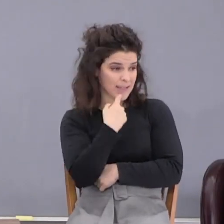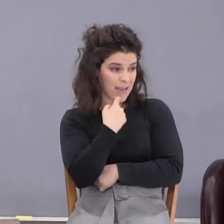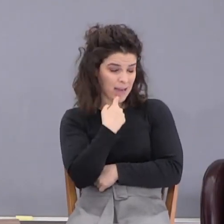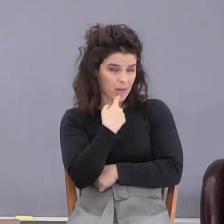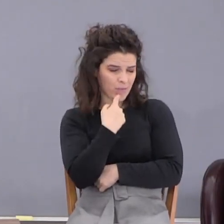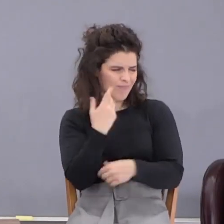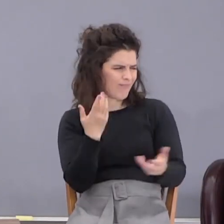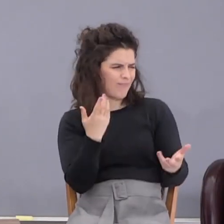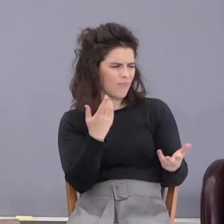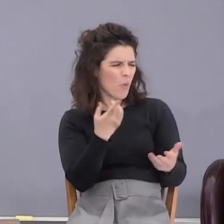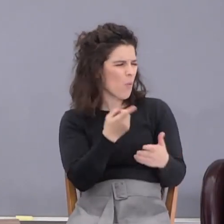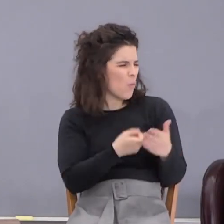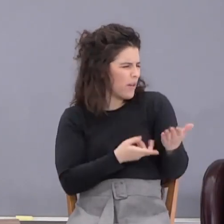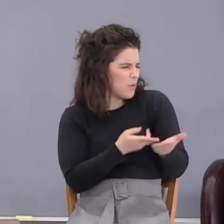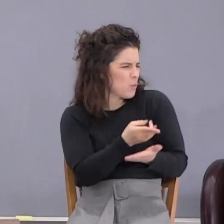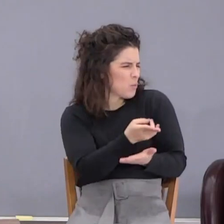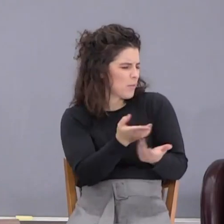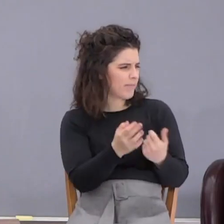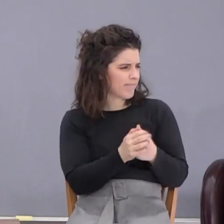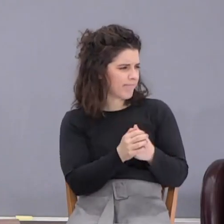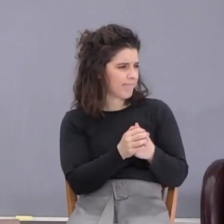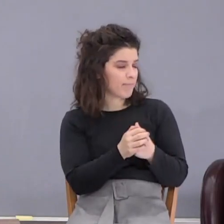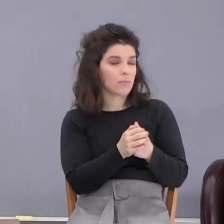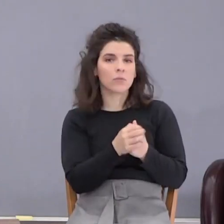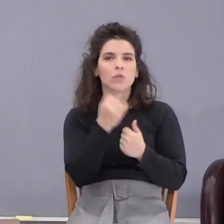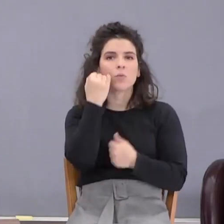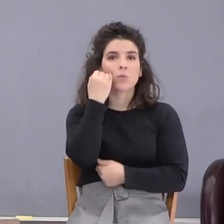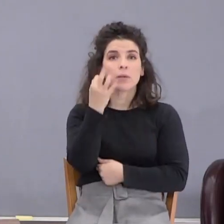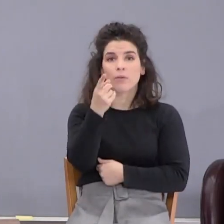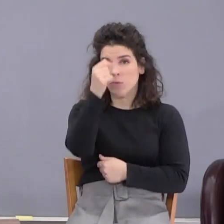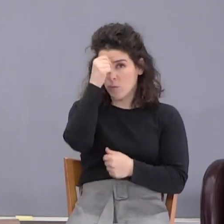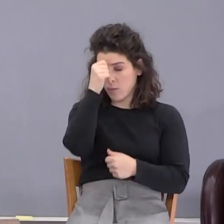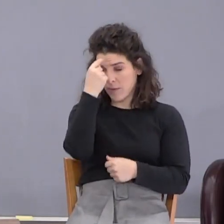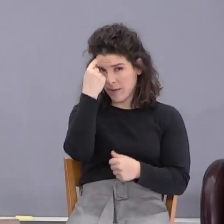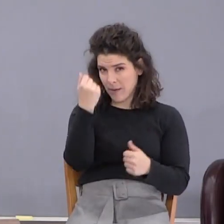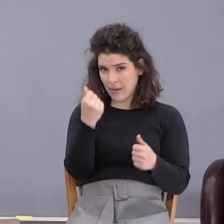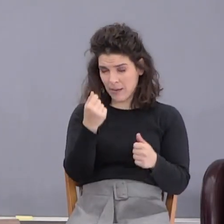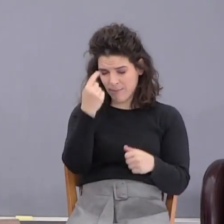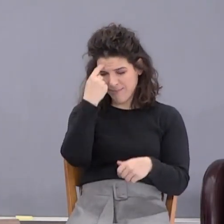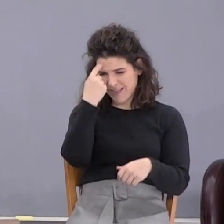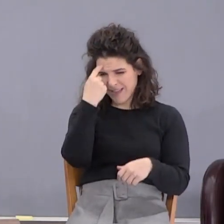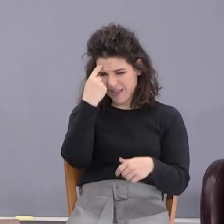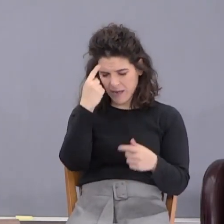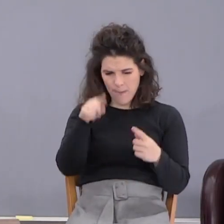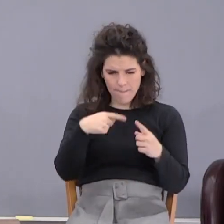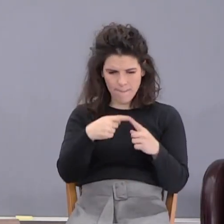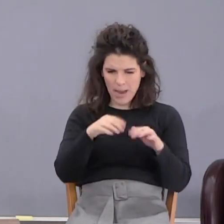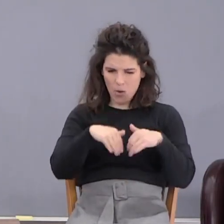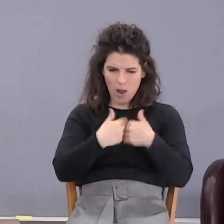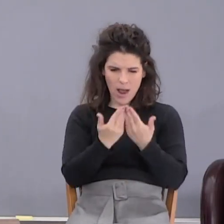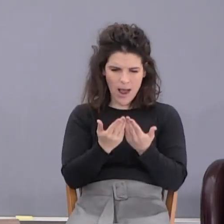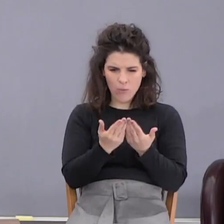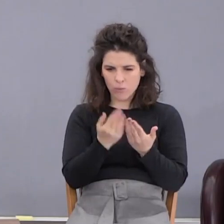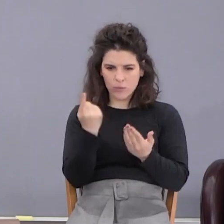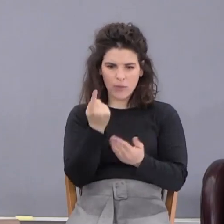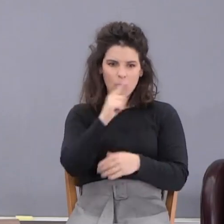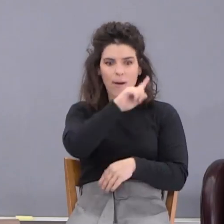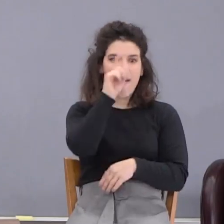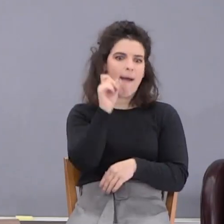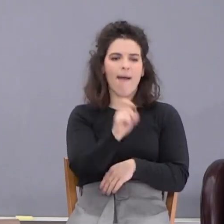what is truth? So if you just think about the way someone, quote, asks a